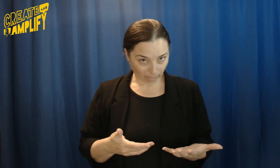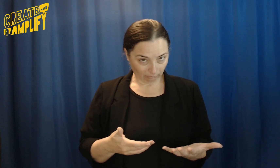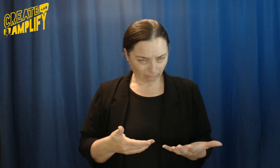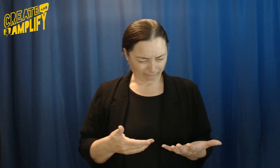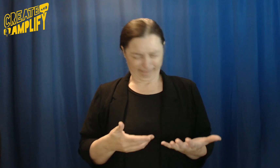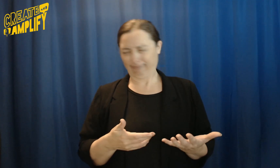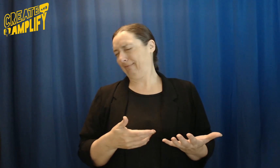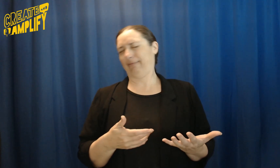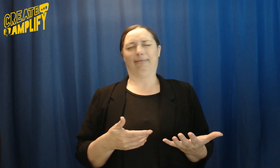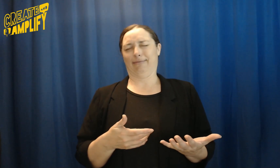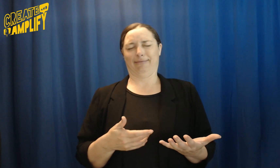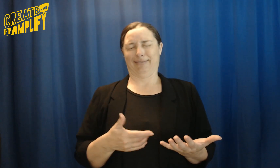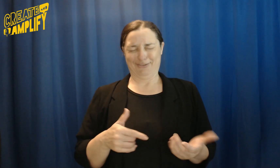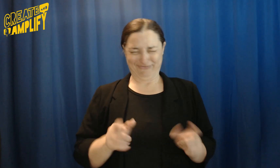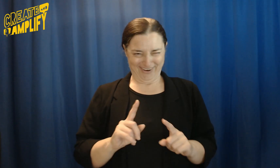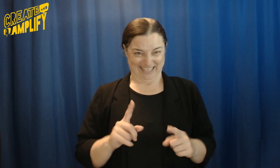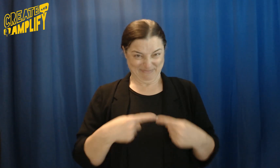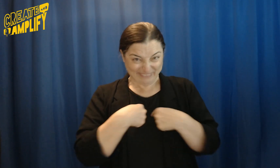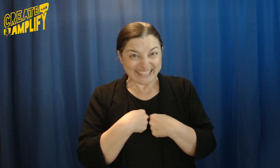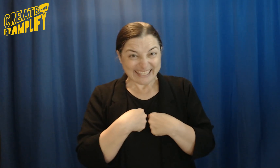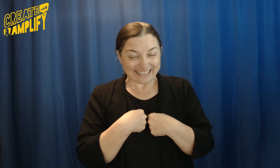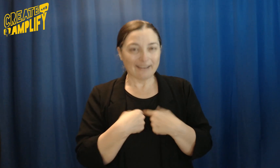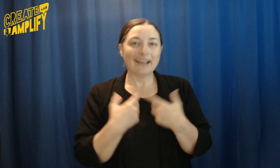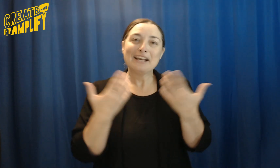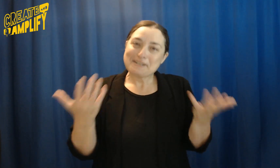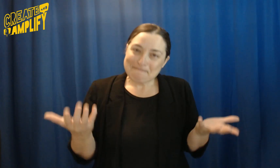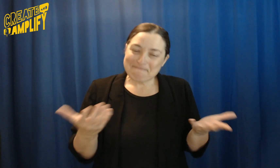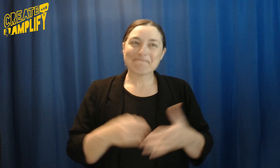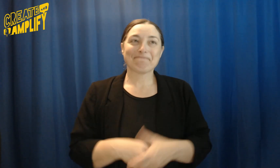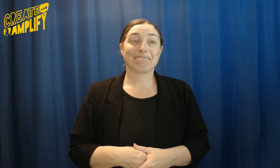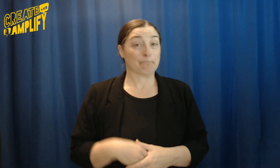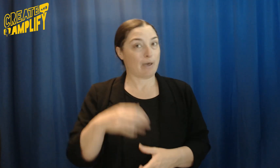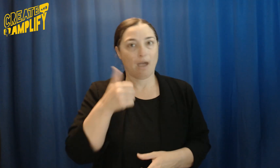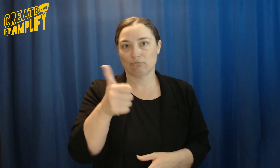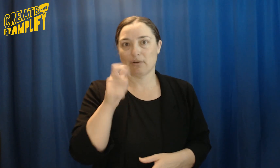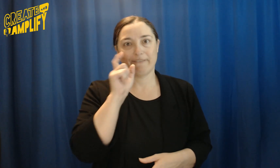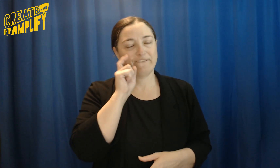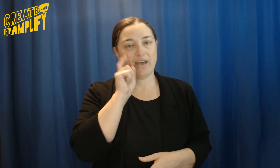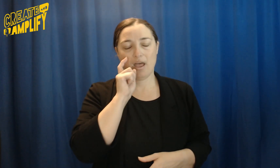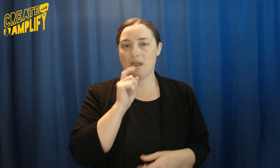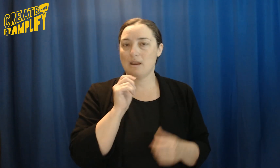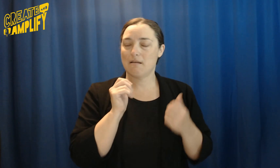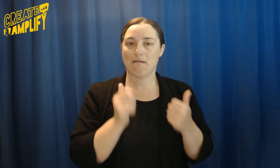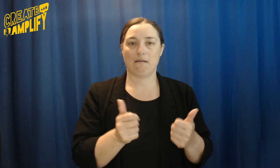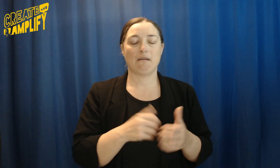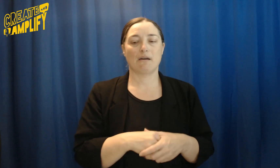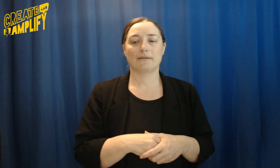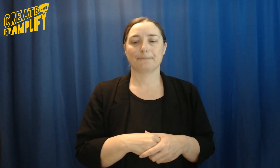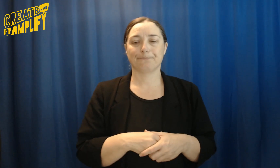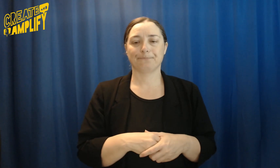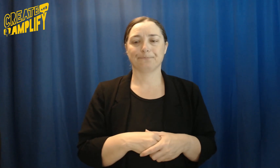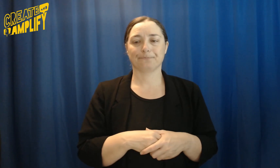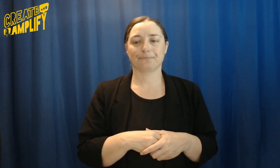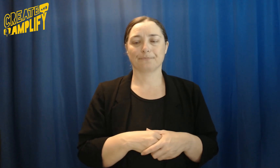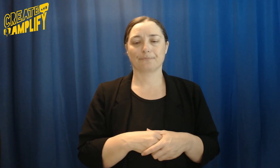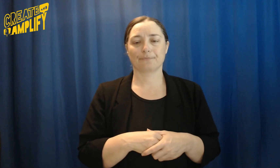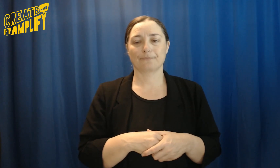even talking about? But that was really fun. It was really fun and I think it had a lot of